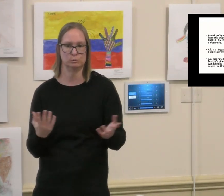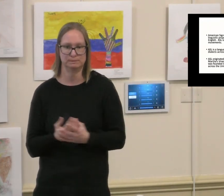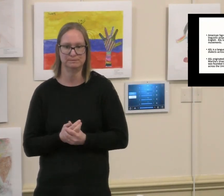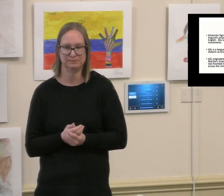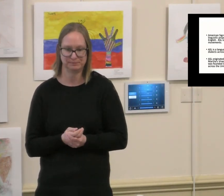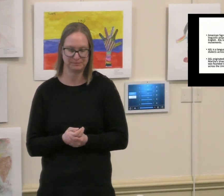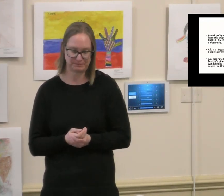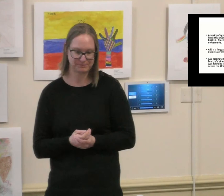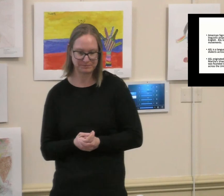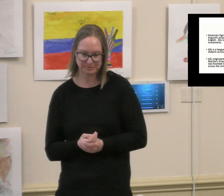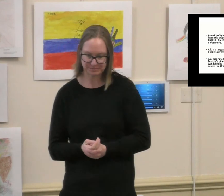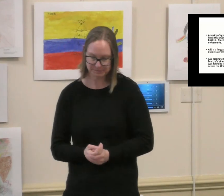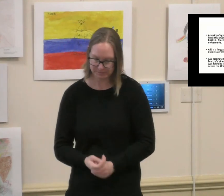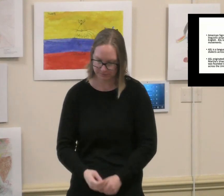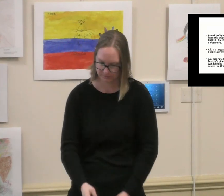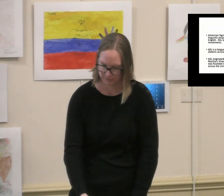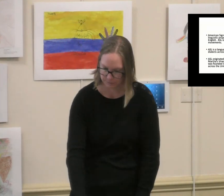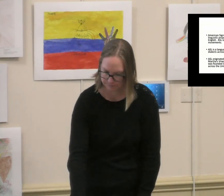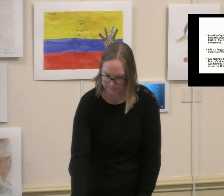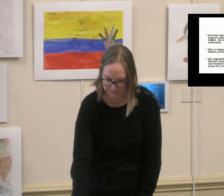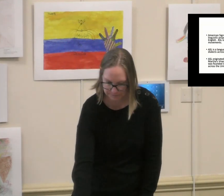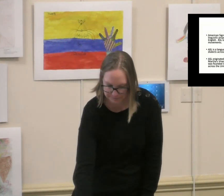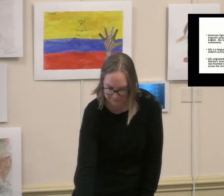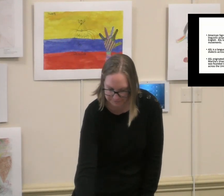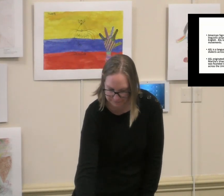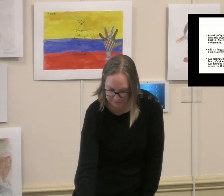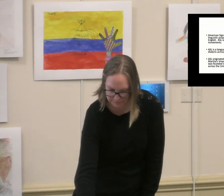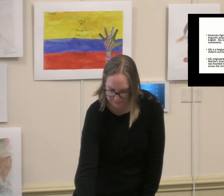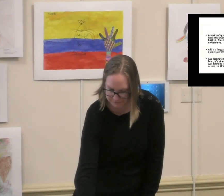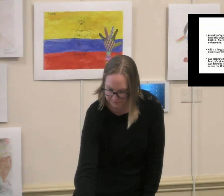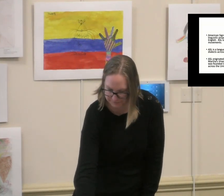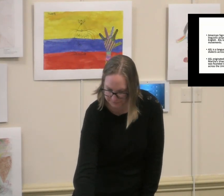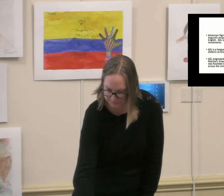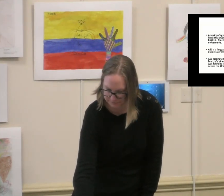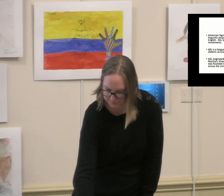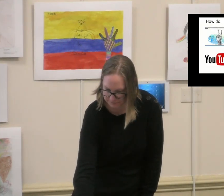They won't have auditory access, but they will have access to a visual language.